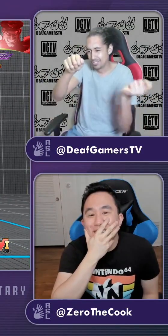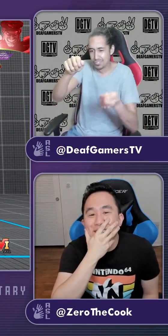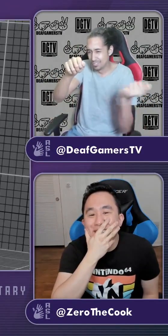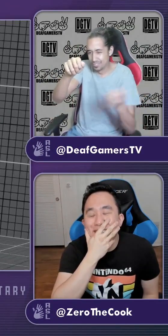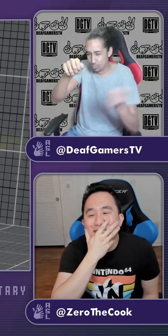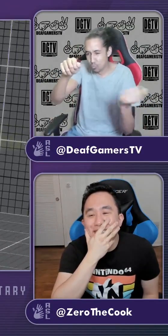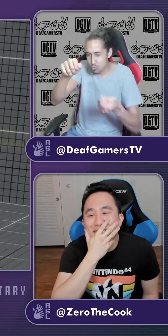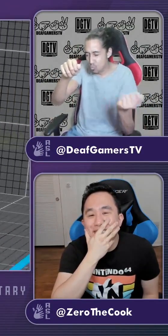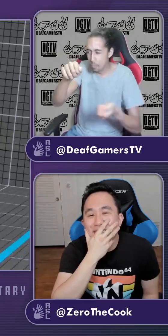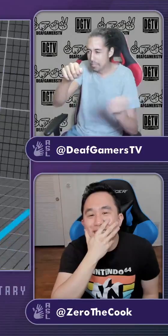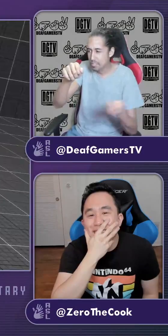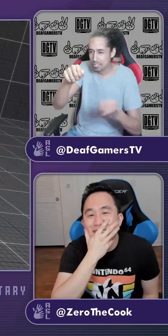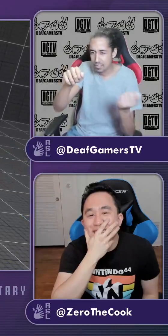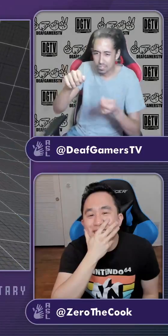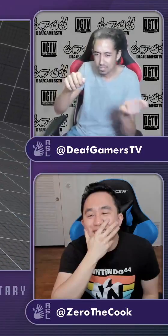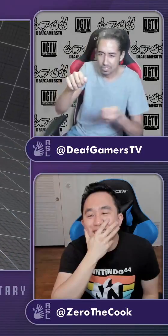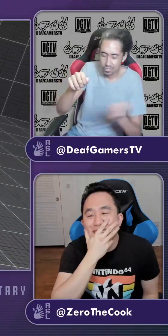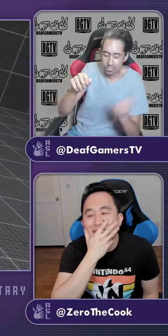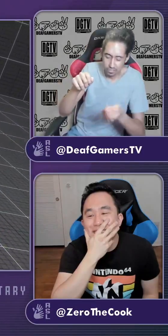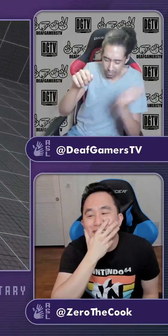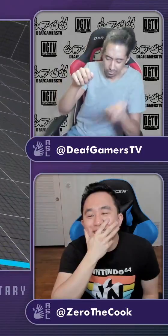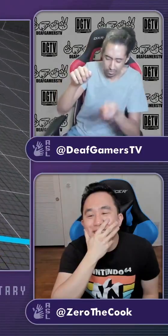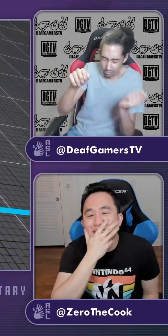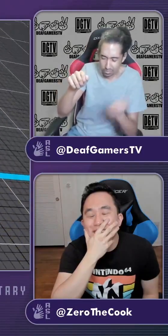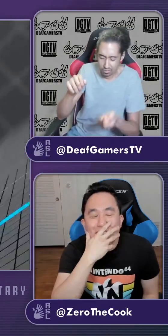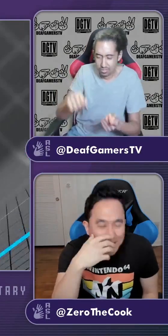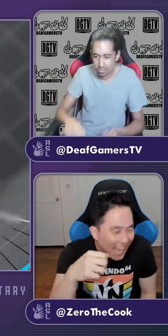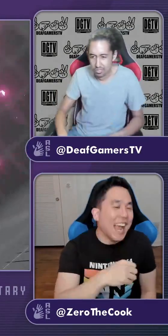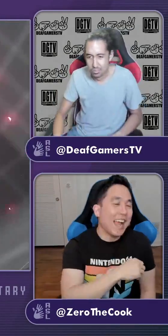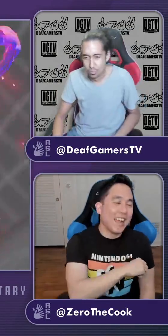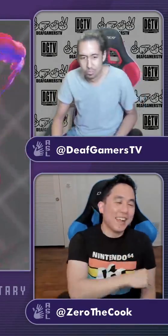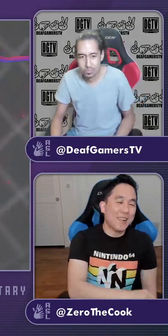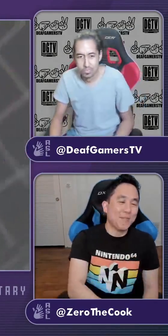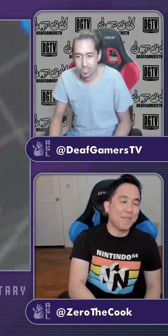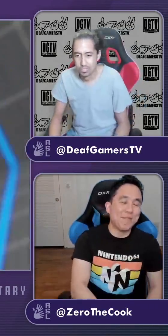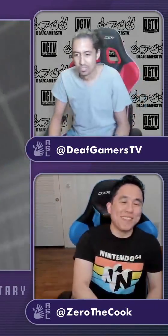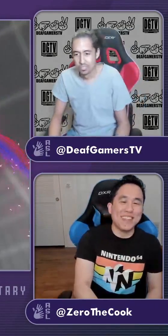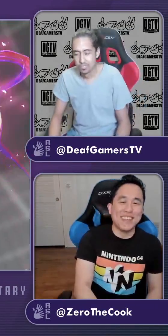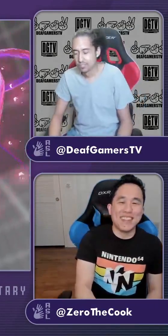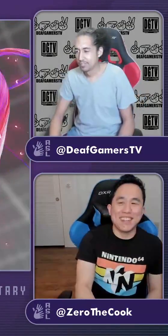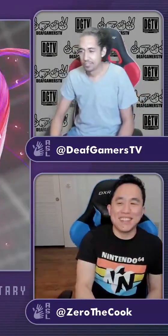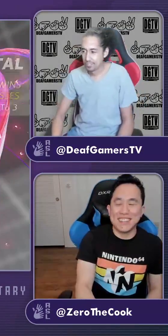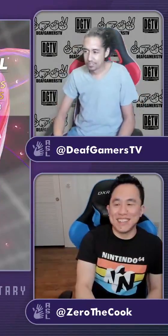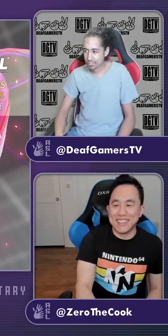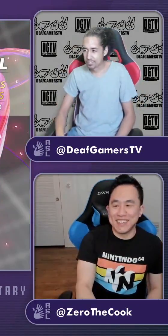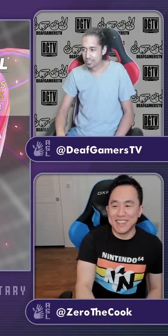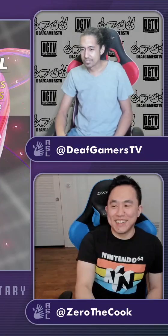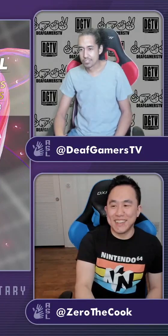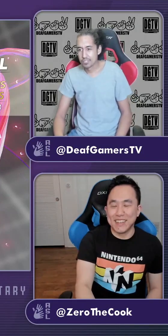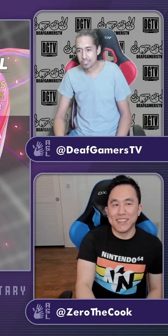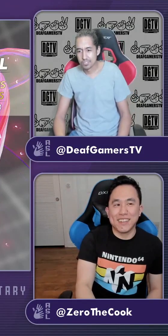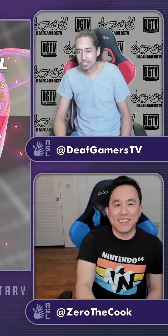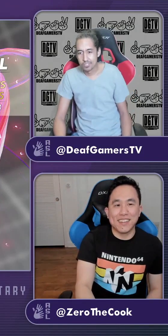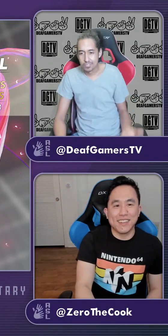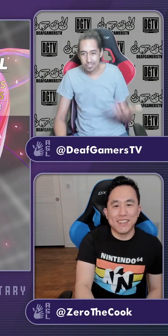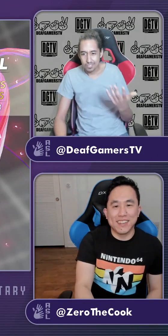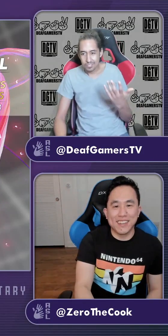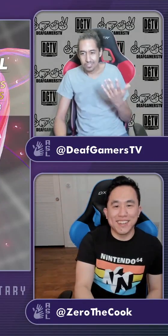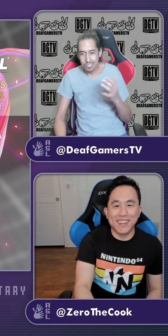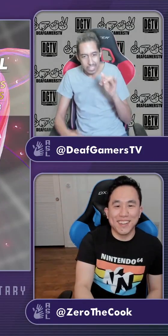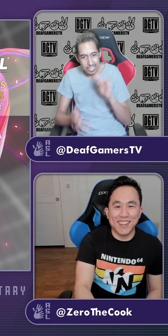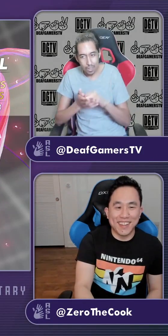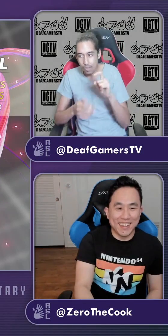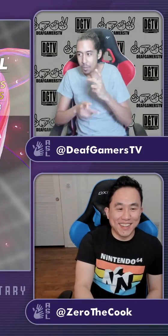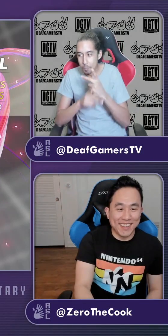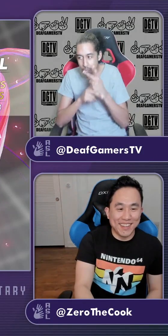cross against the devil's reverse there Mylin You threw the shades open and held the cross at the vampire Like mm-hmm